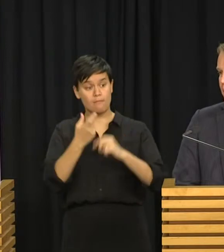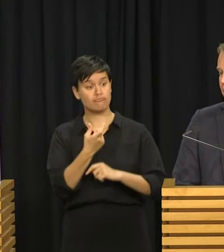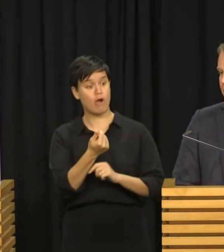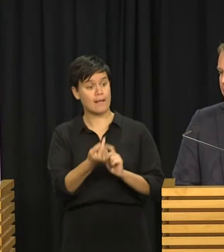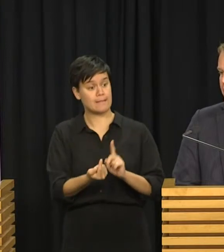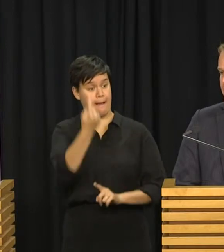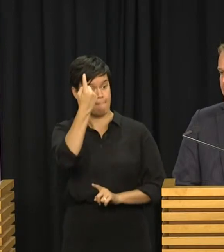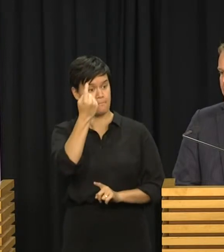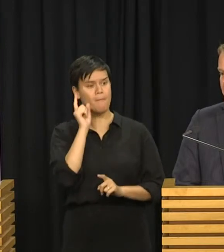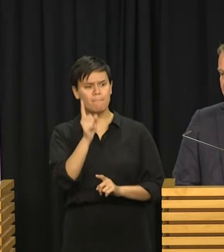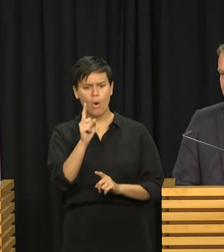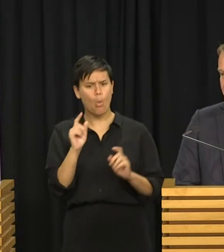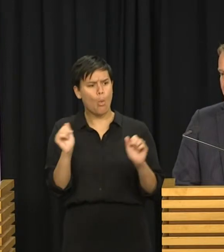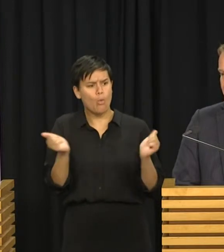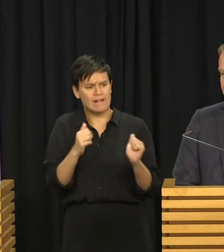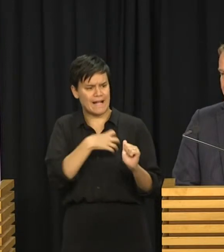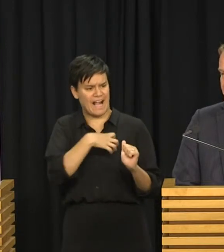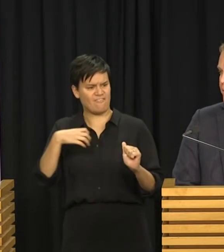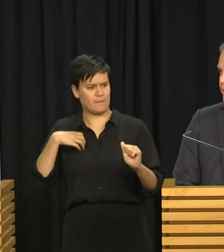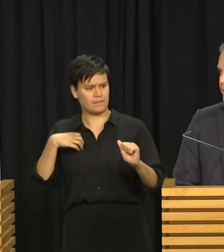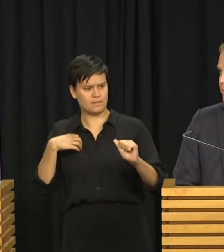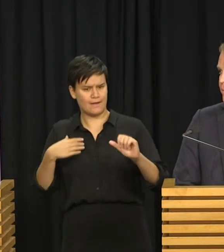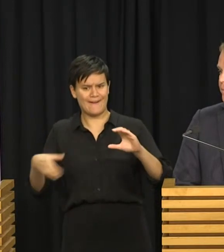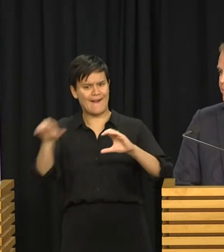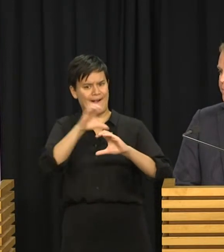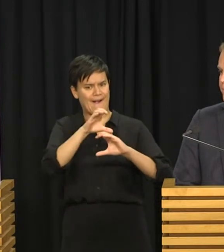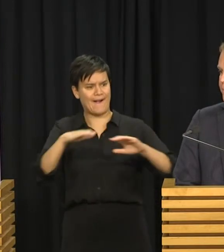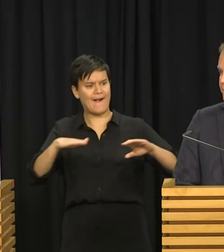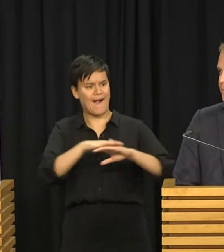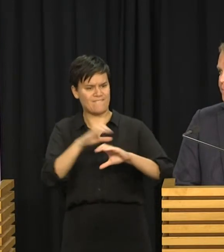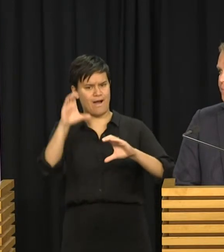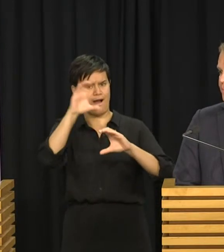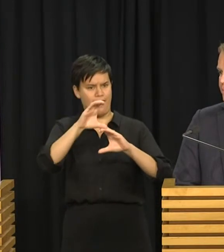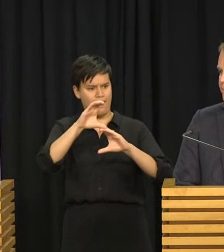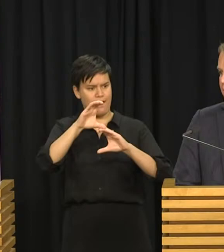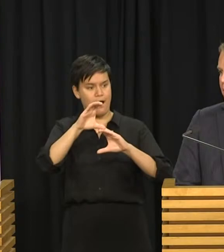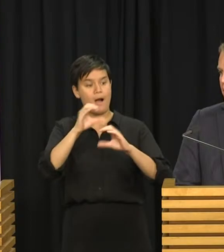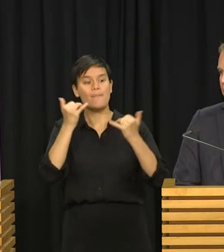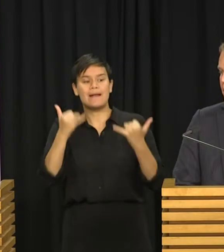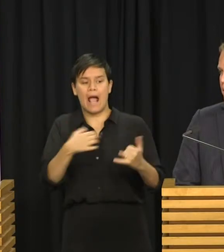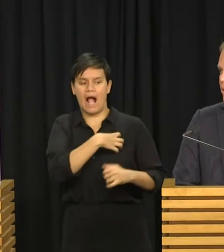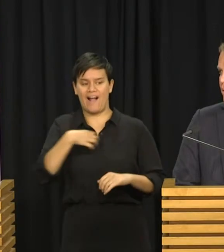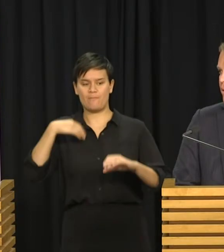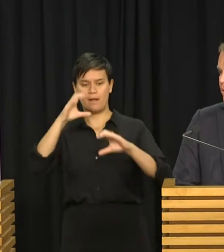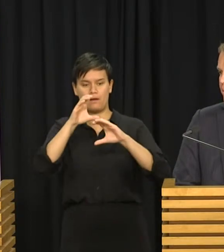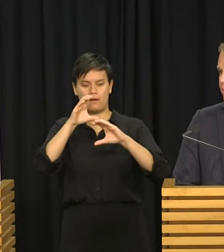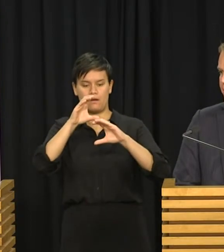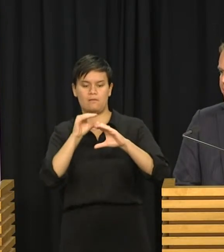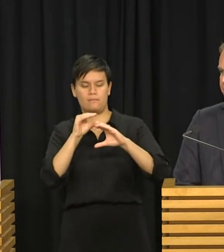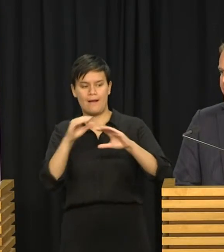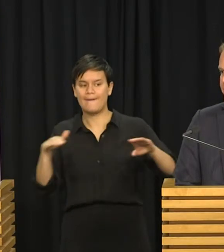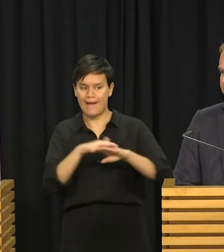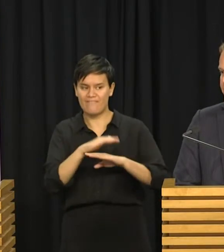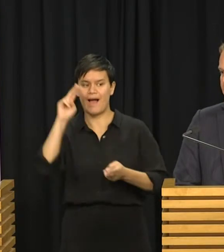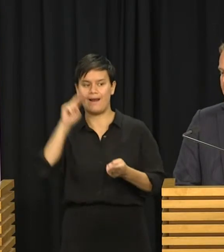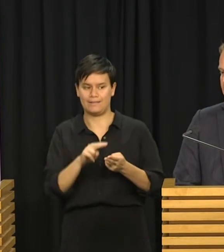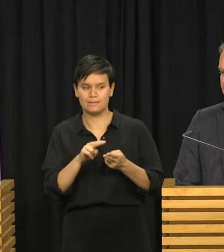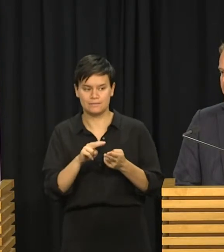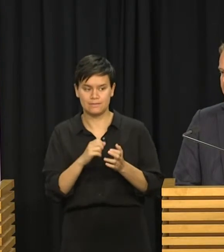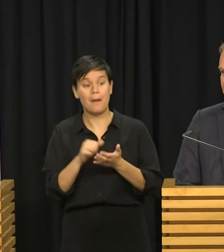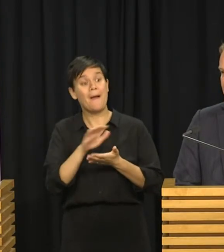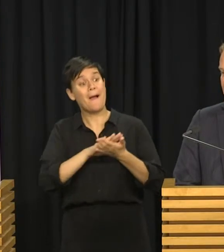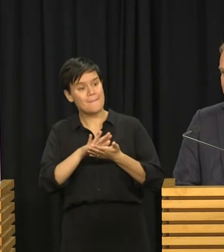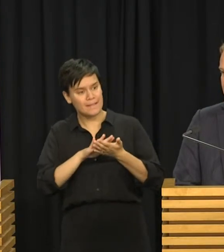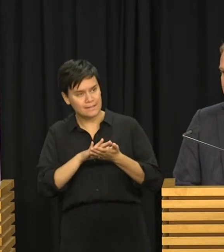What we decided, though, is that we should just reduce down the amount that we are subsidising. Now, I totally understand that does